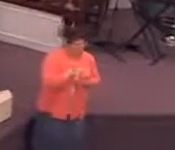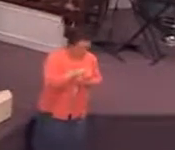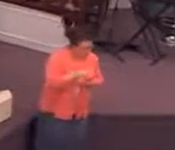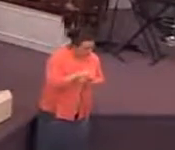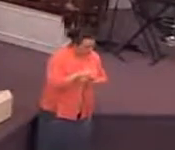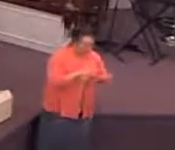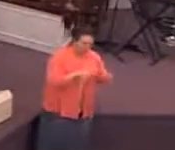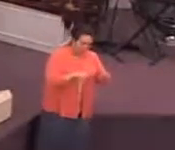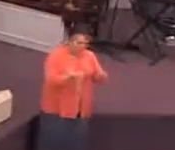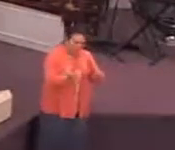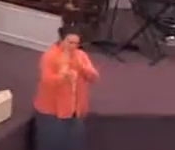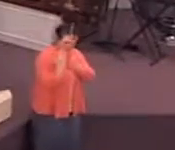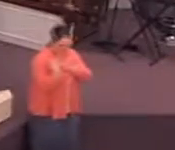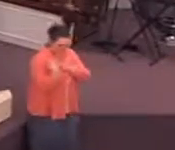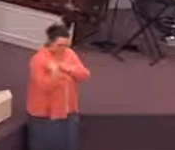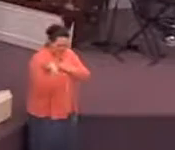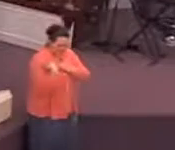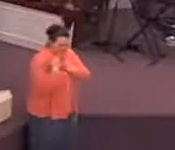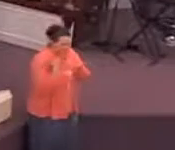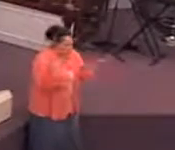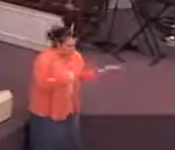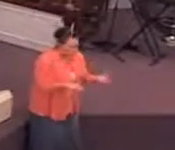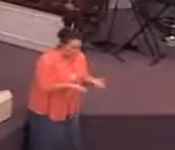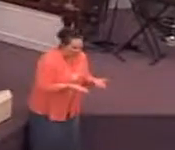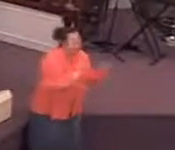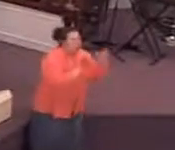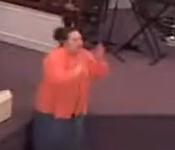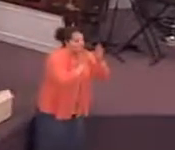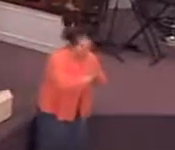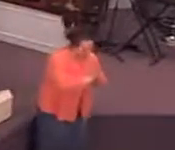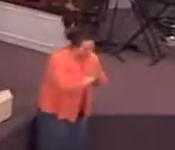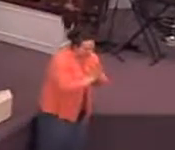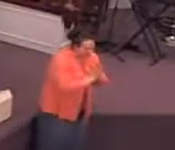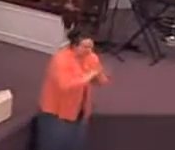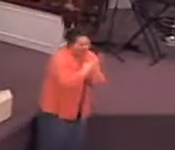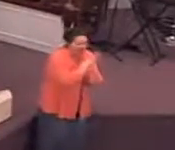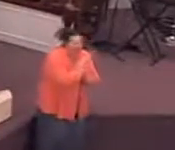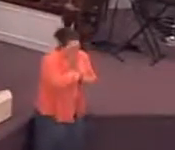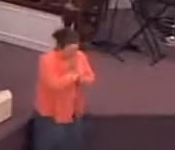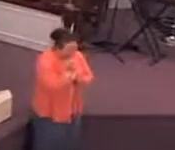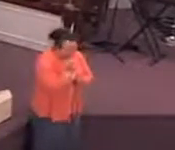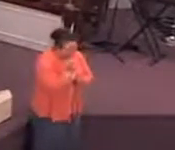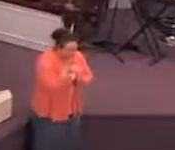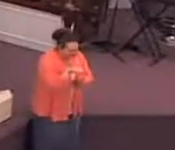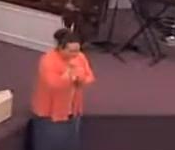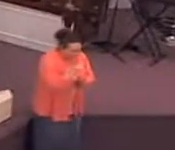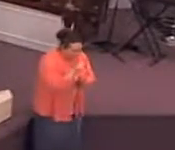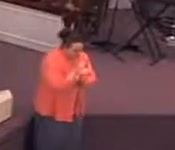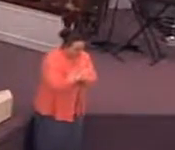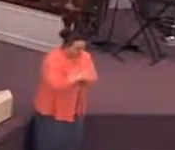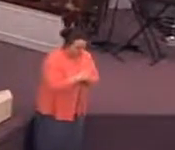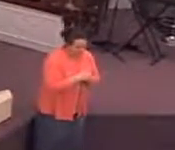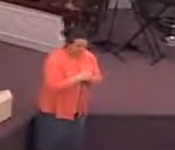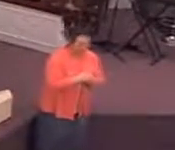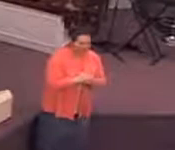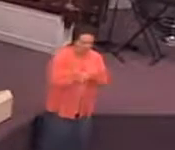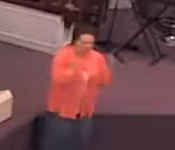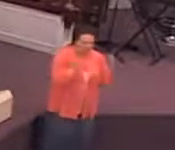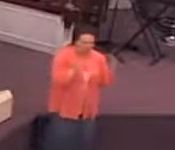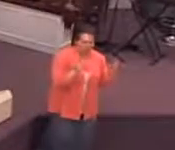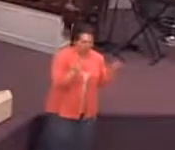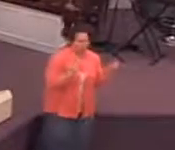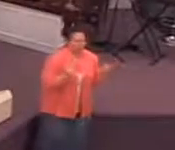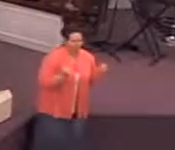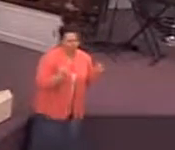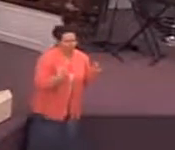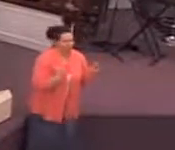and a responsibility to pray. We have a responsibility to fast. And I hope that many, matter of fact, I'm hearing good reports of people